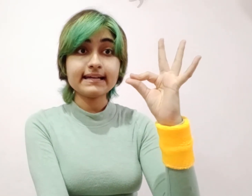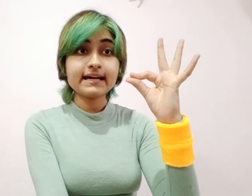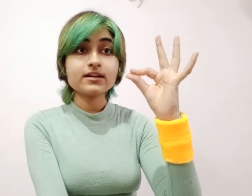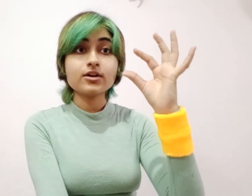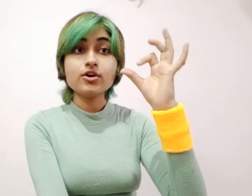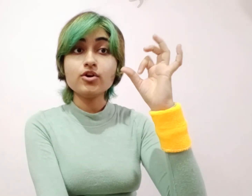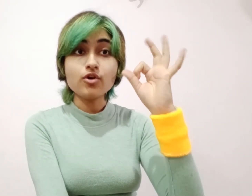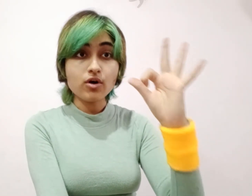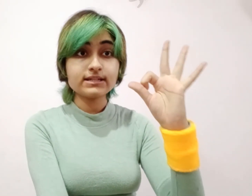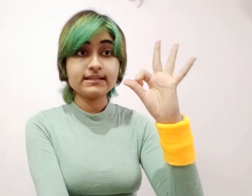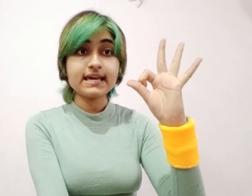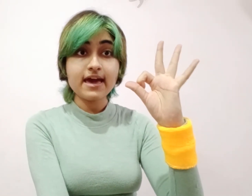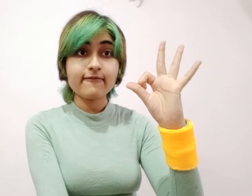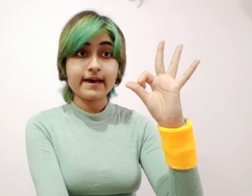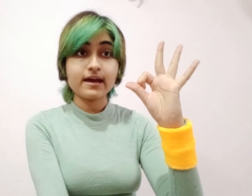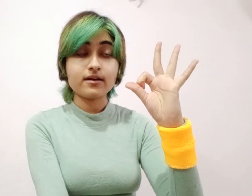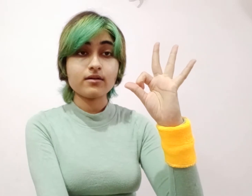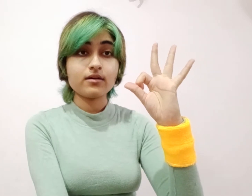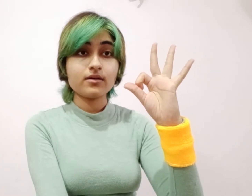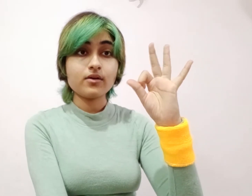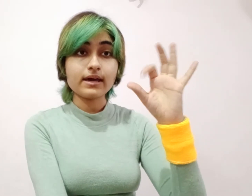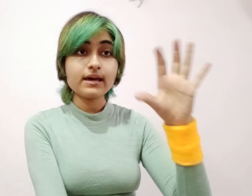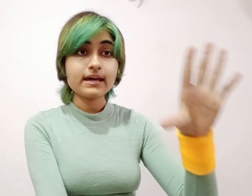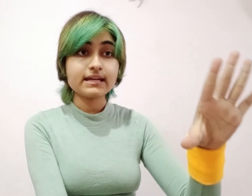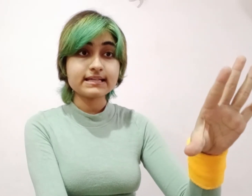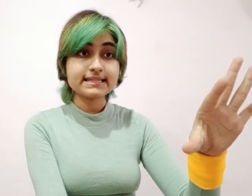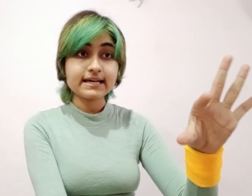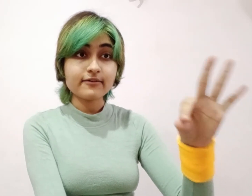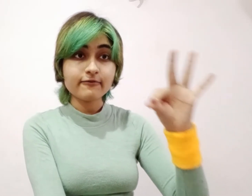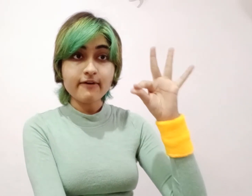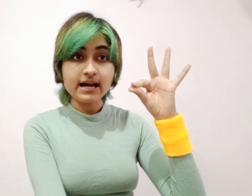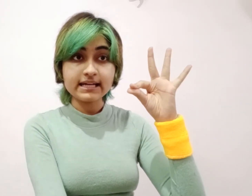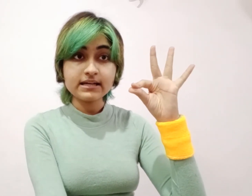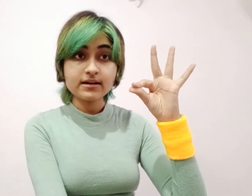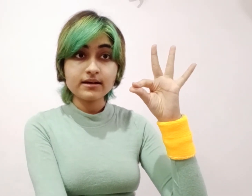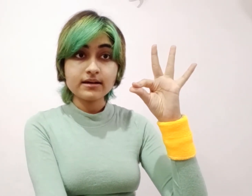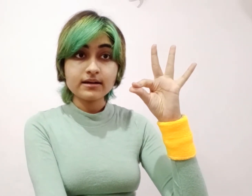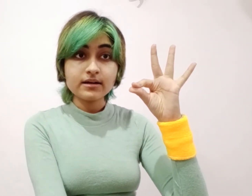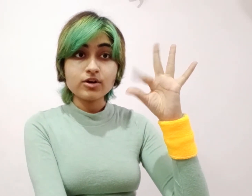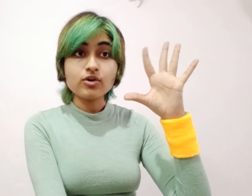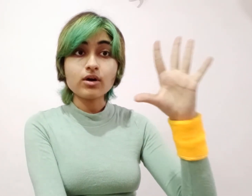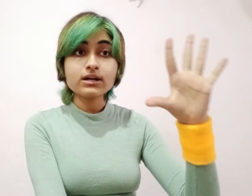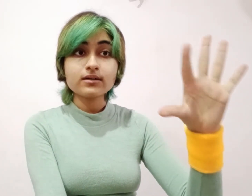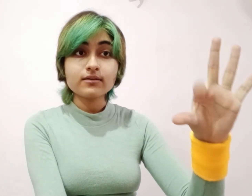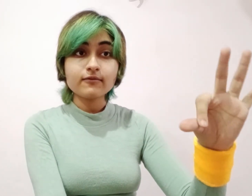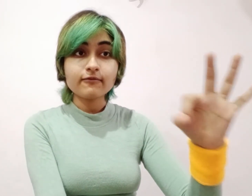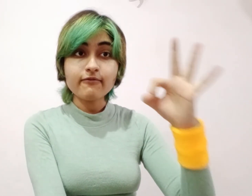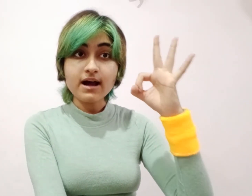hand, not the F hand, okay. It is find, not